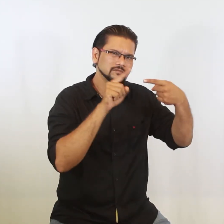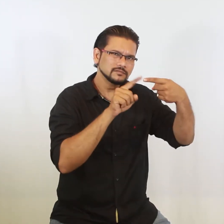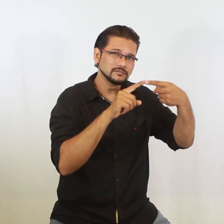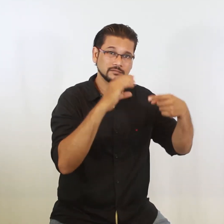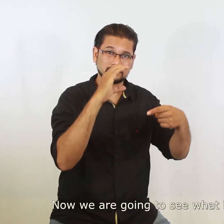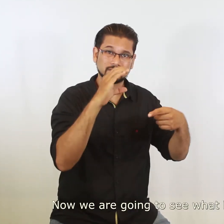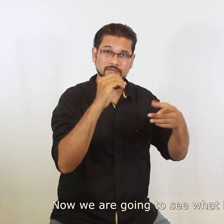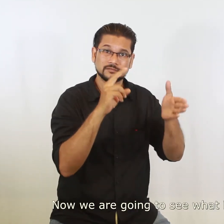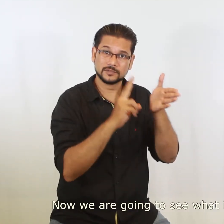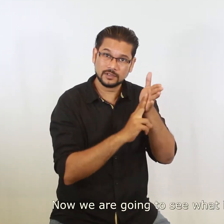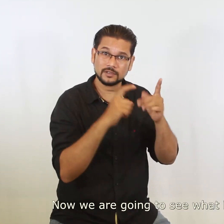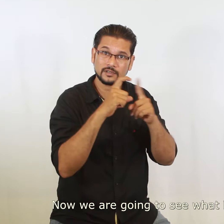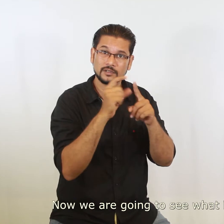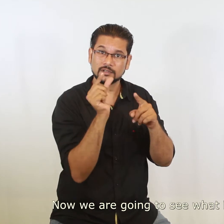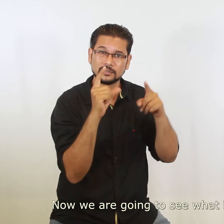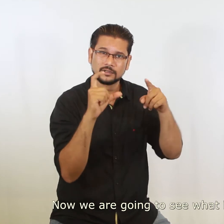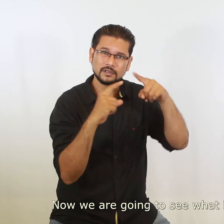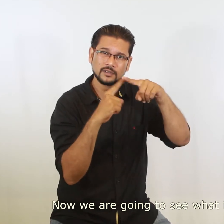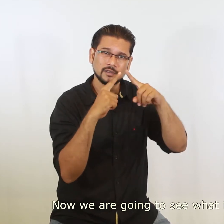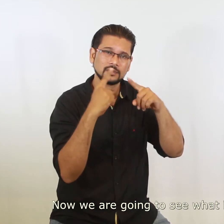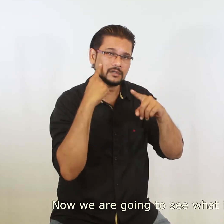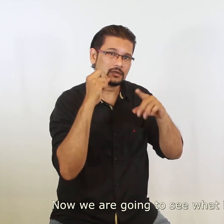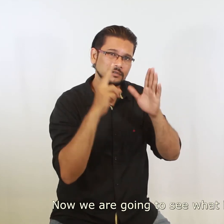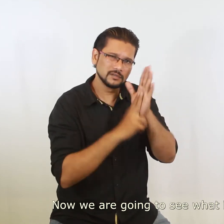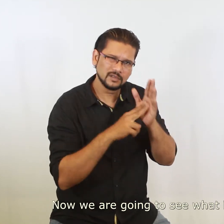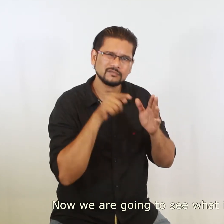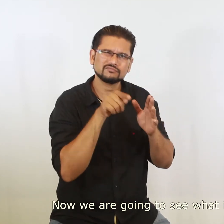Now we are going to see what is conduction.